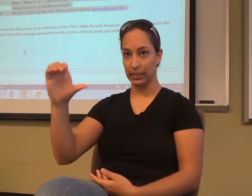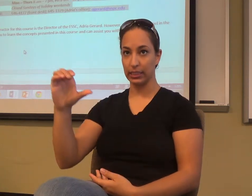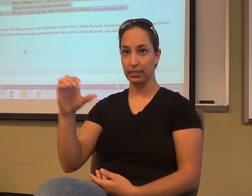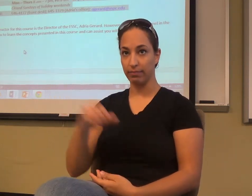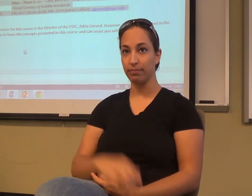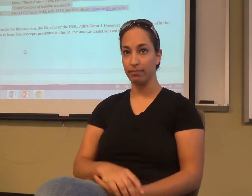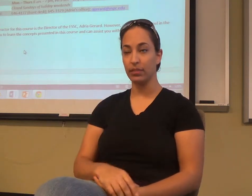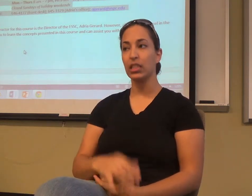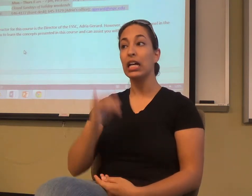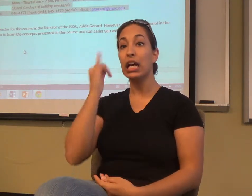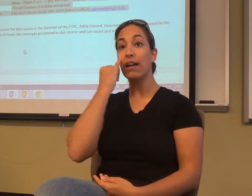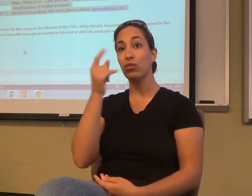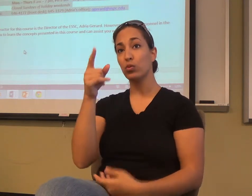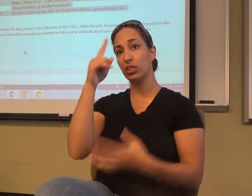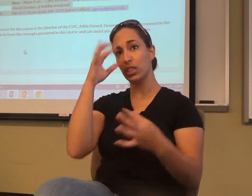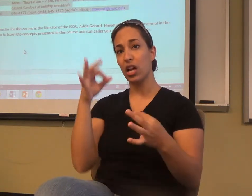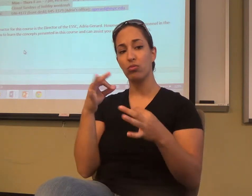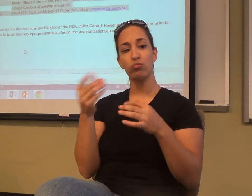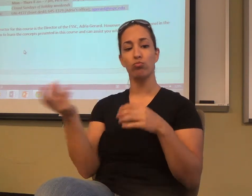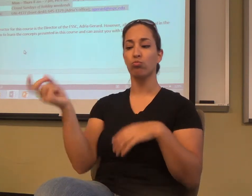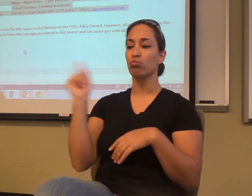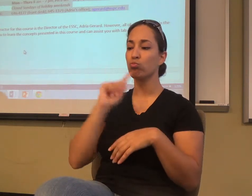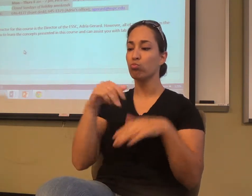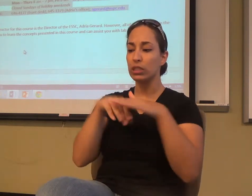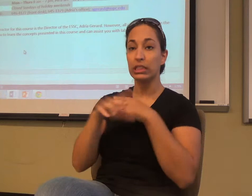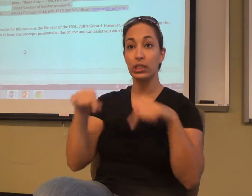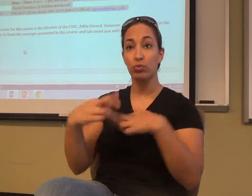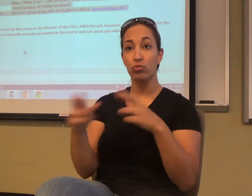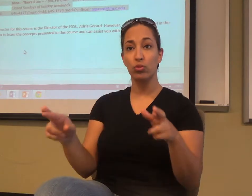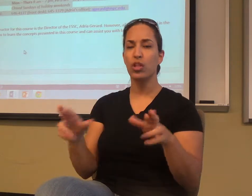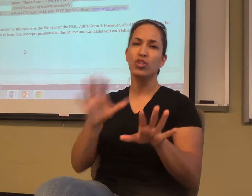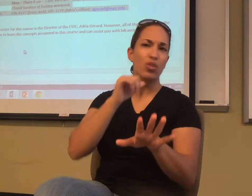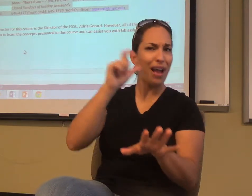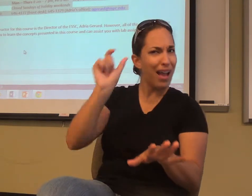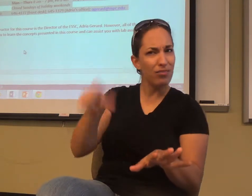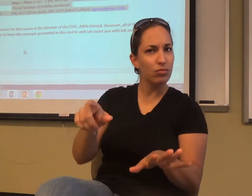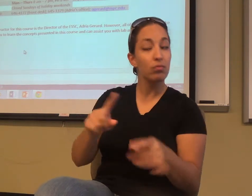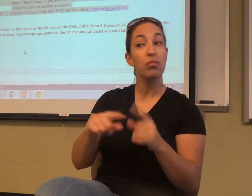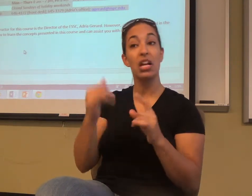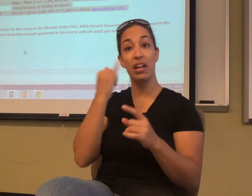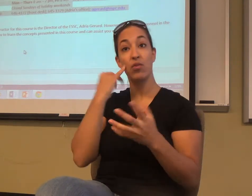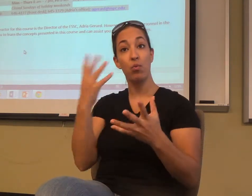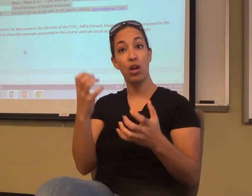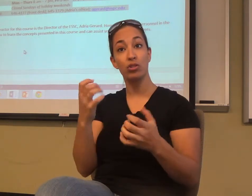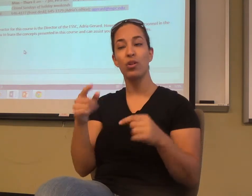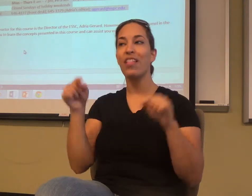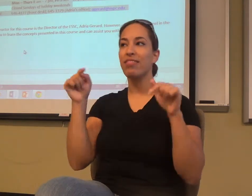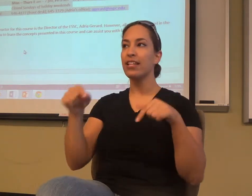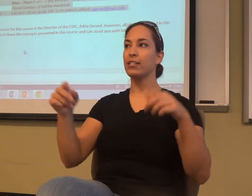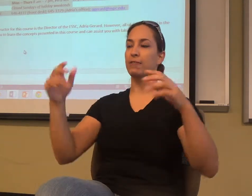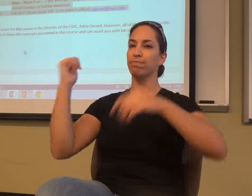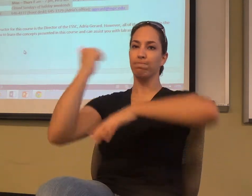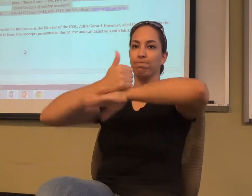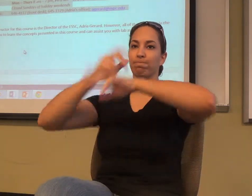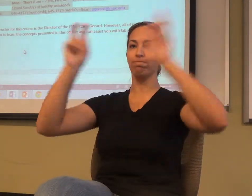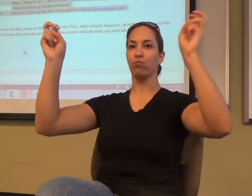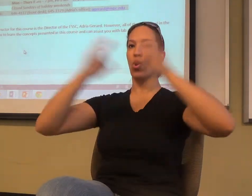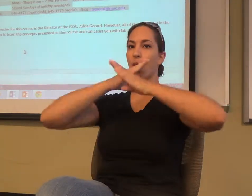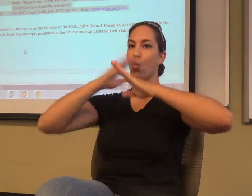If you choose to work in this room, you don't have to, but if you choose to do your lab work in this room, this is designated a quiet area, and you can see some of the signs posted